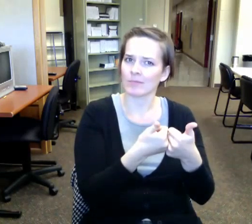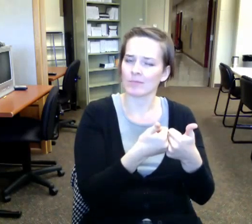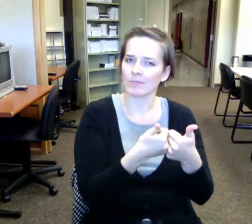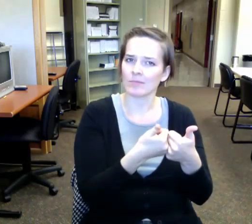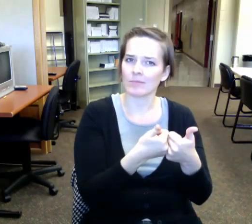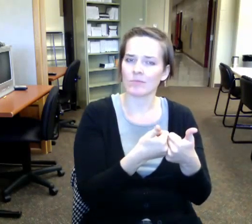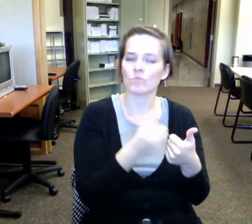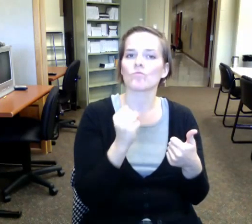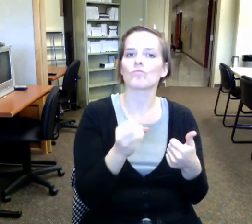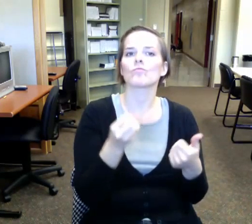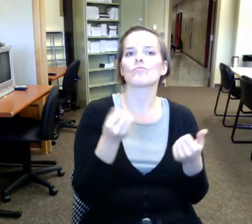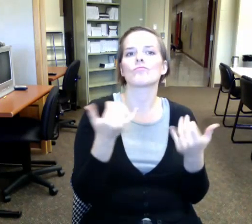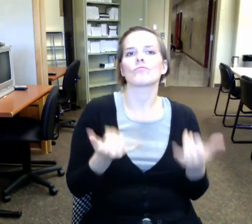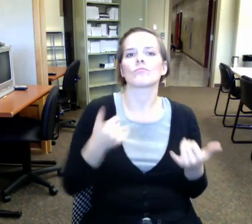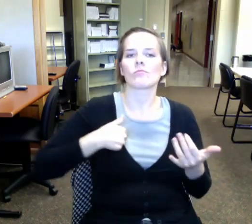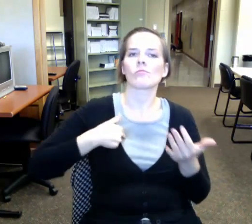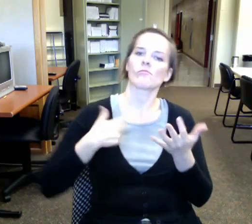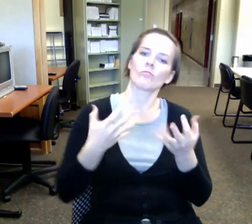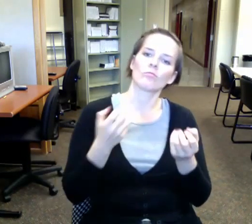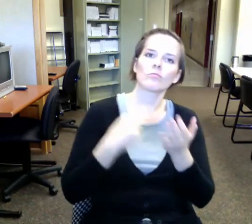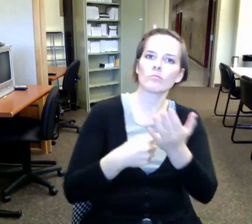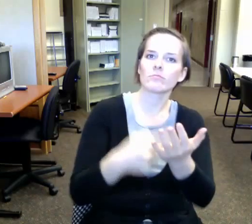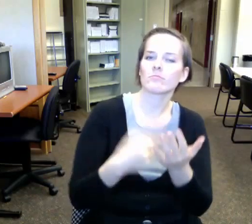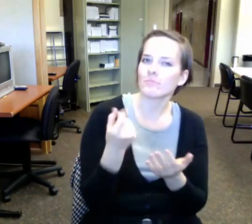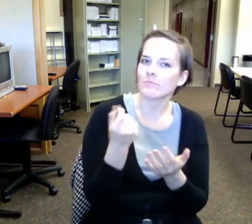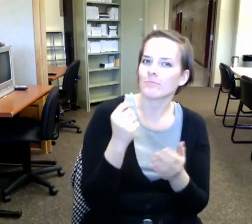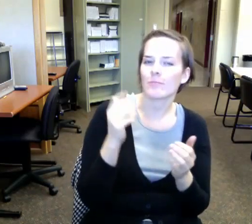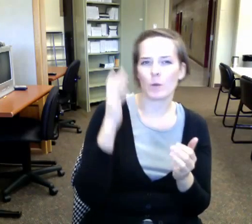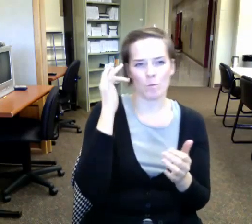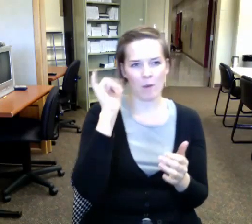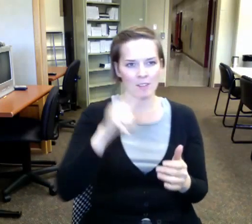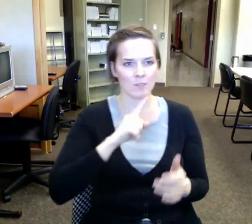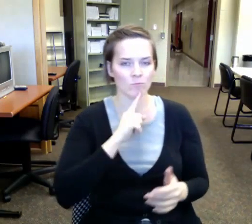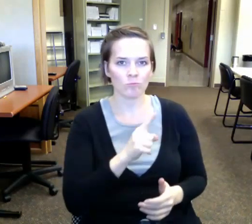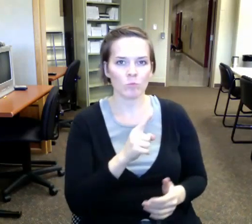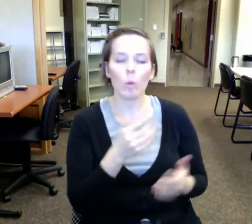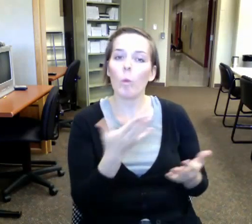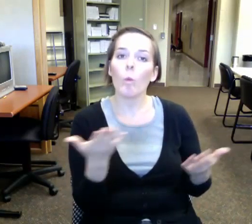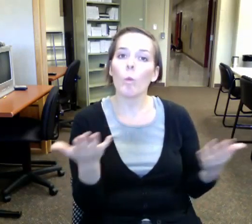why that's true. What are some of those obstacles to effective listening?